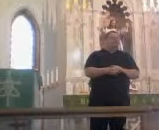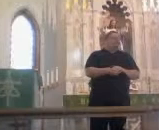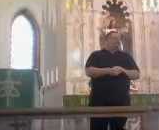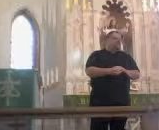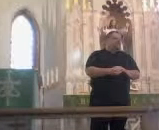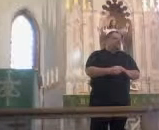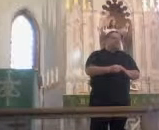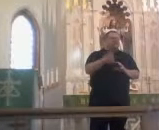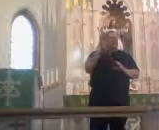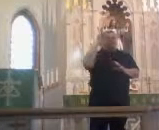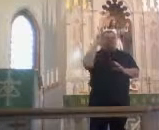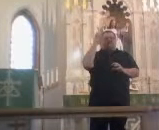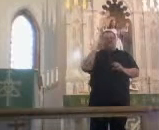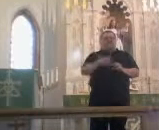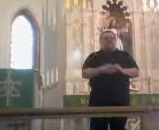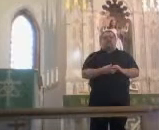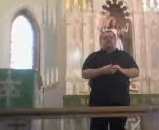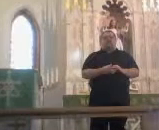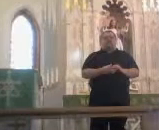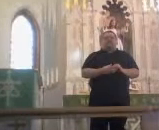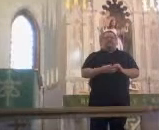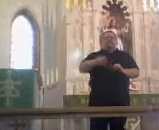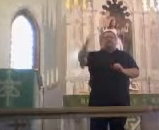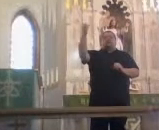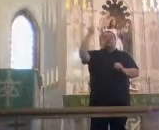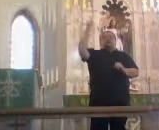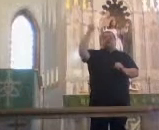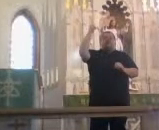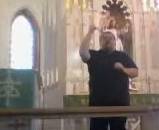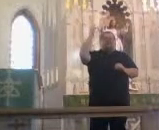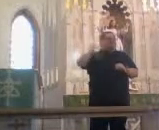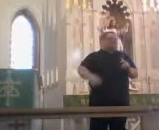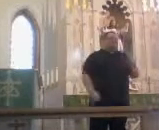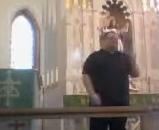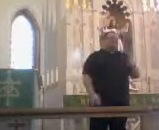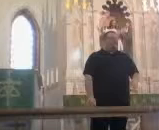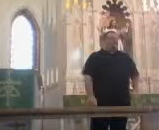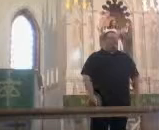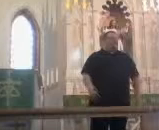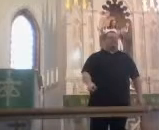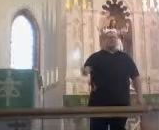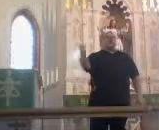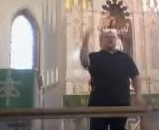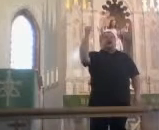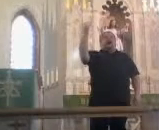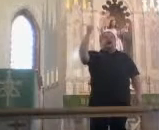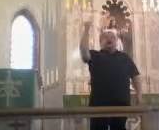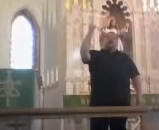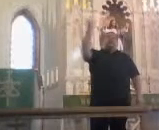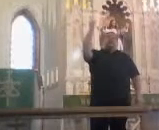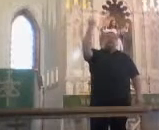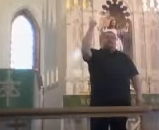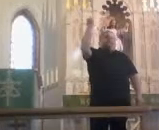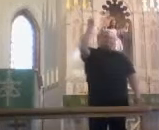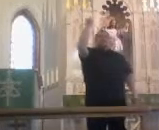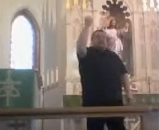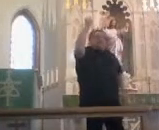13 starts out? You can picture in your mind somebody just shaking their fist at the sky. It starts out like this. How long are you going to keep ignoring me,